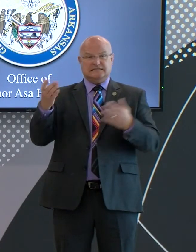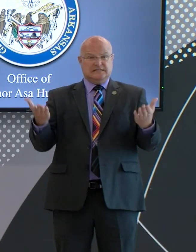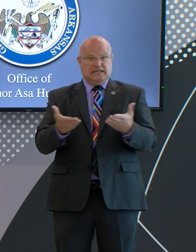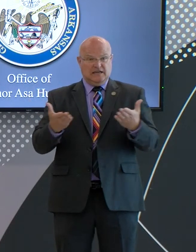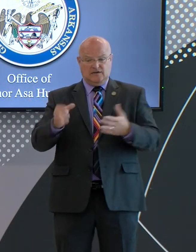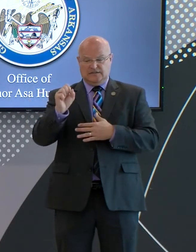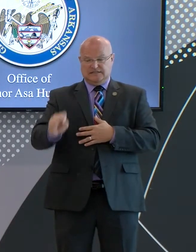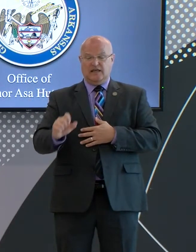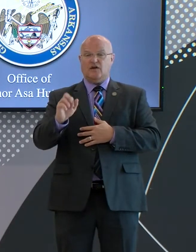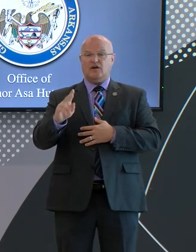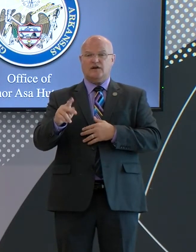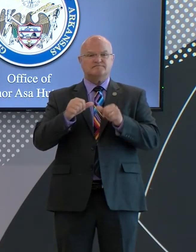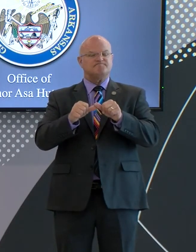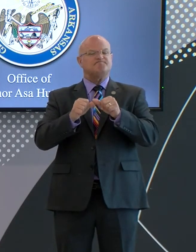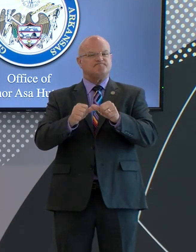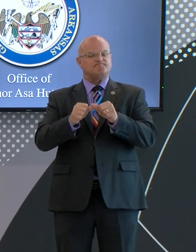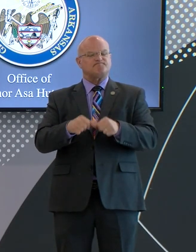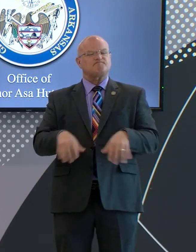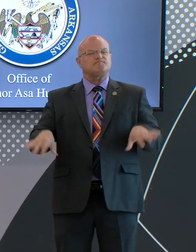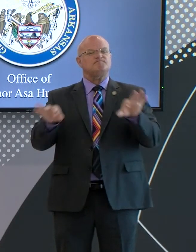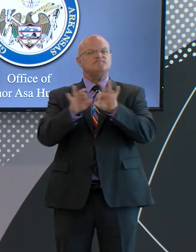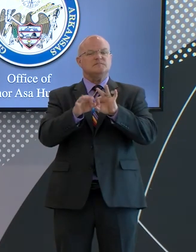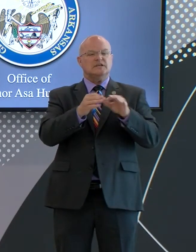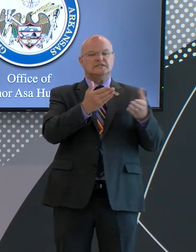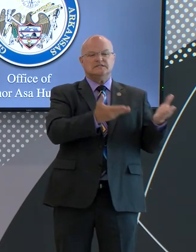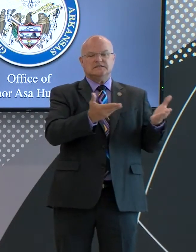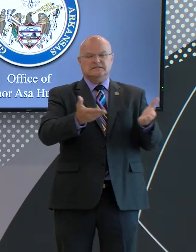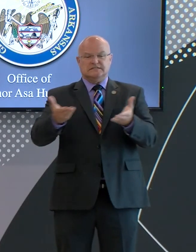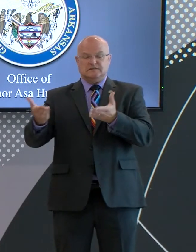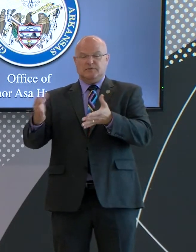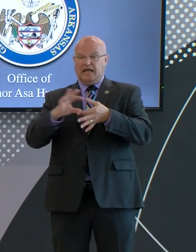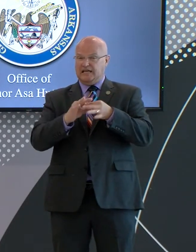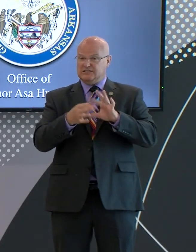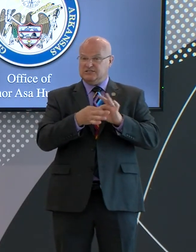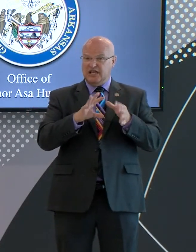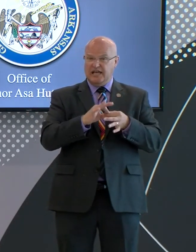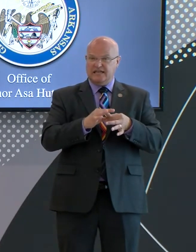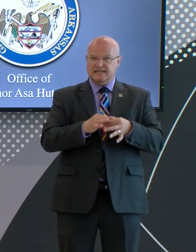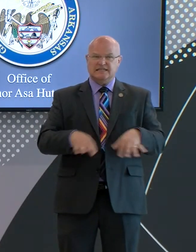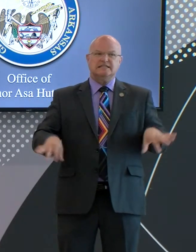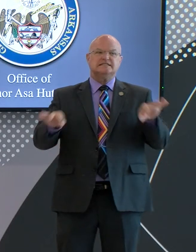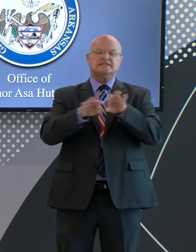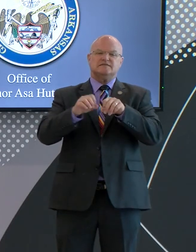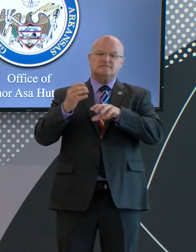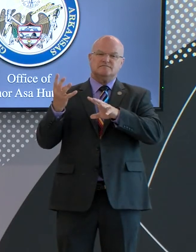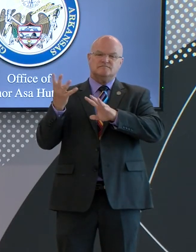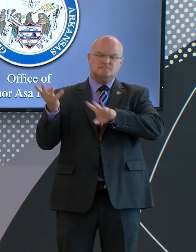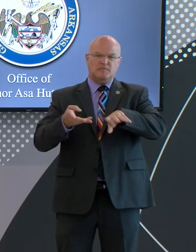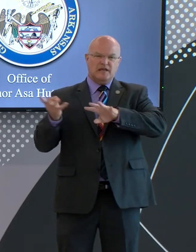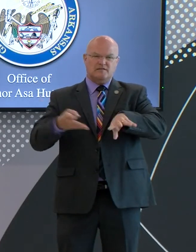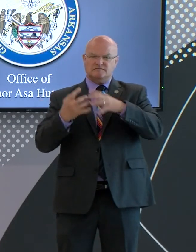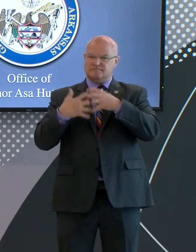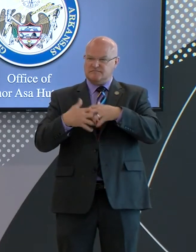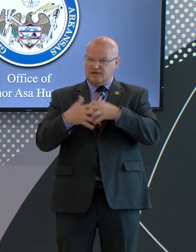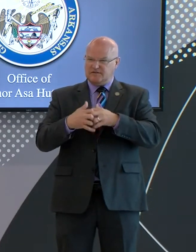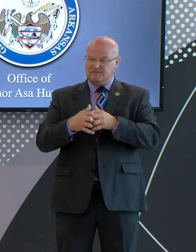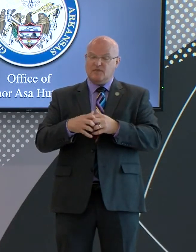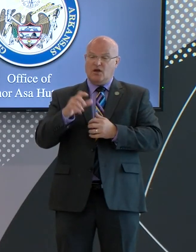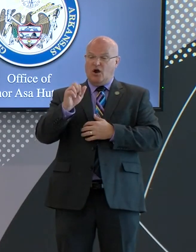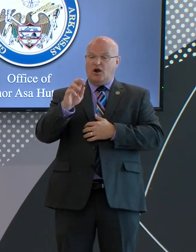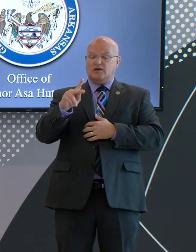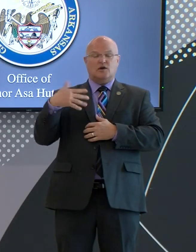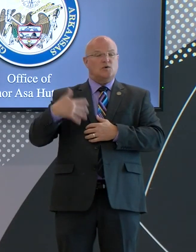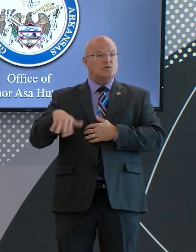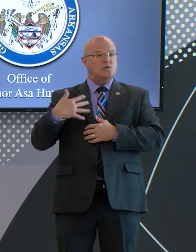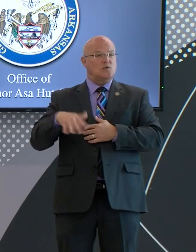who continues to be in that critical supply chain and be essential in manufacturing. And Arkansas is such a rich state in manufacturing that